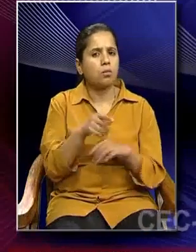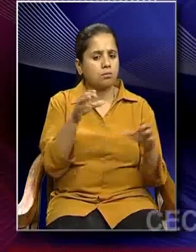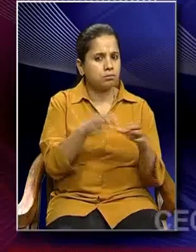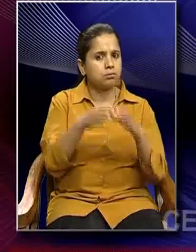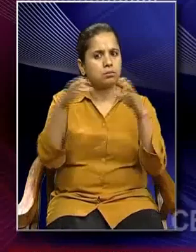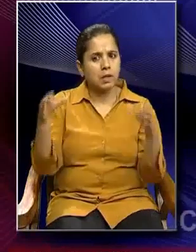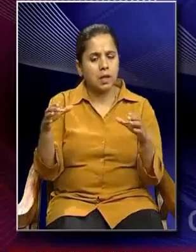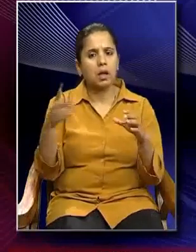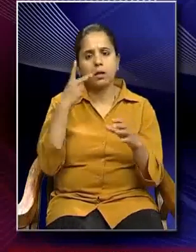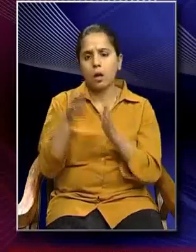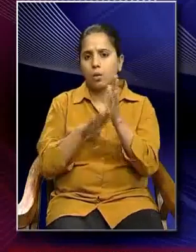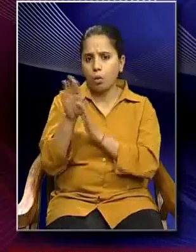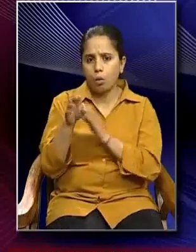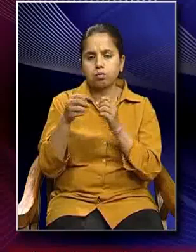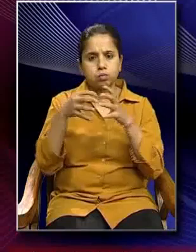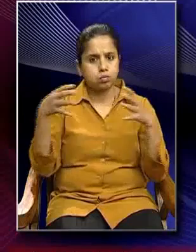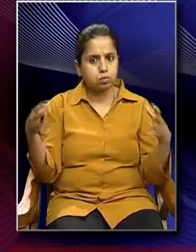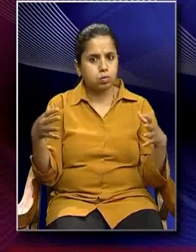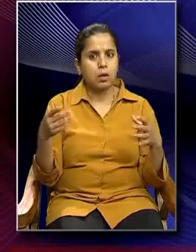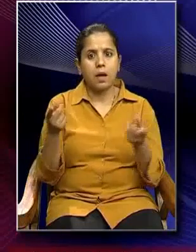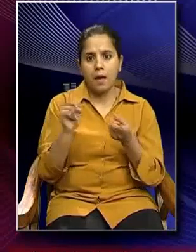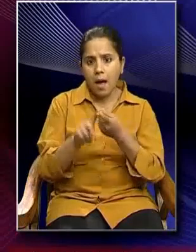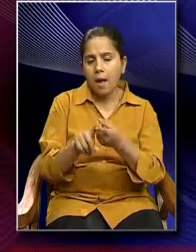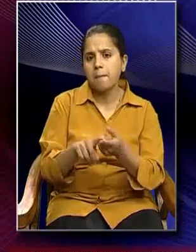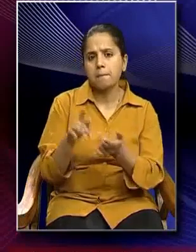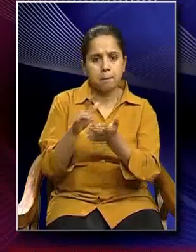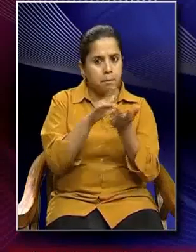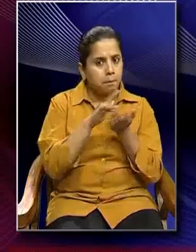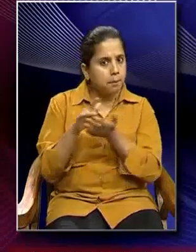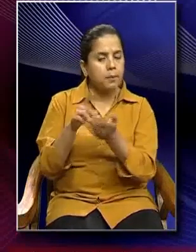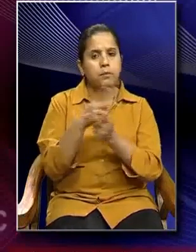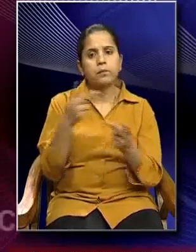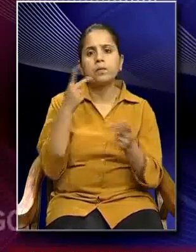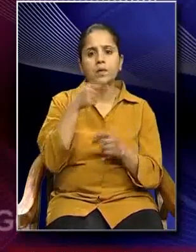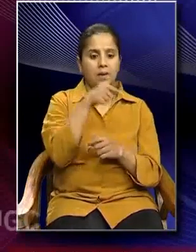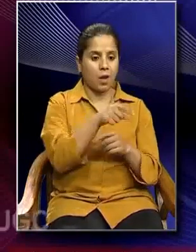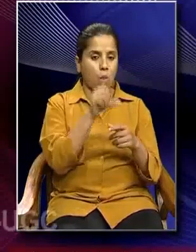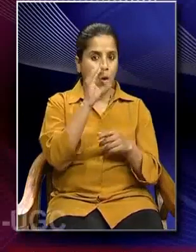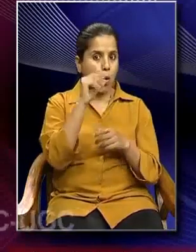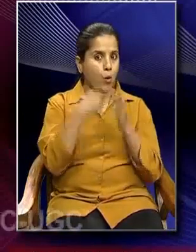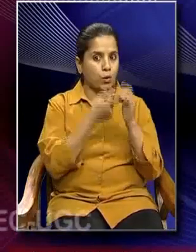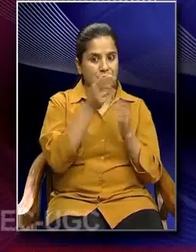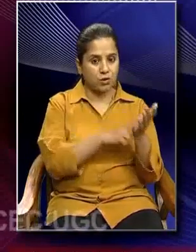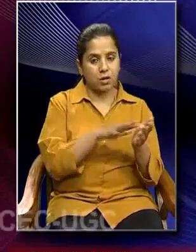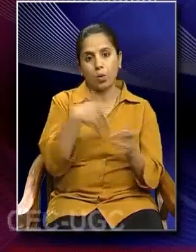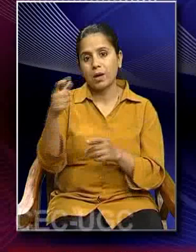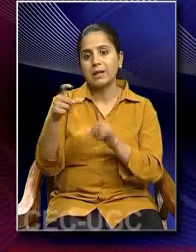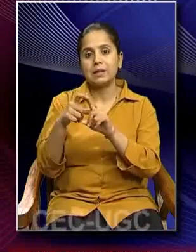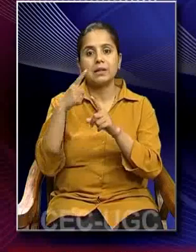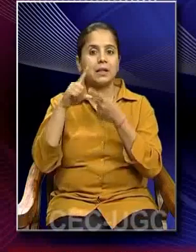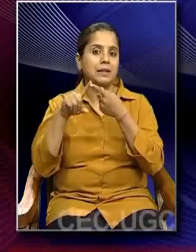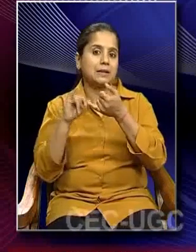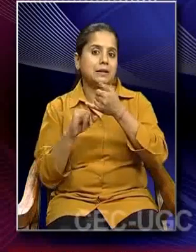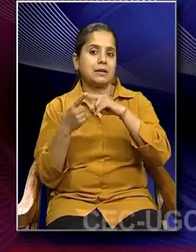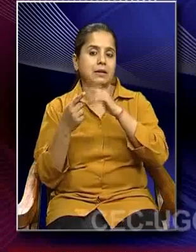the growth of settlements at the place of origin and destination are impacted by